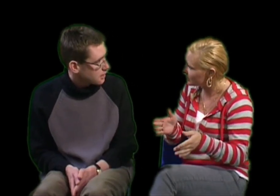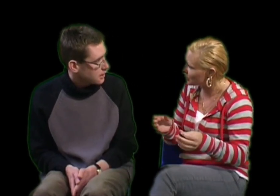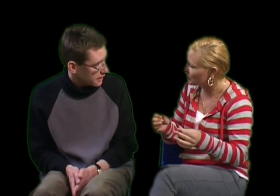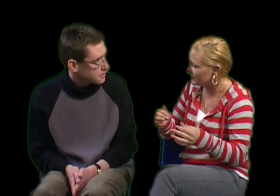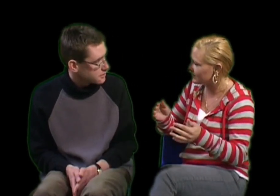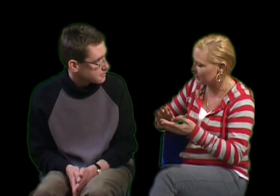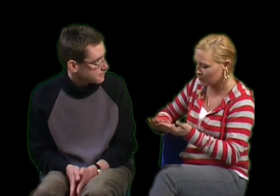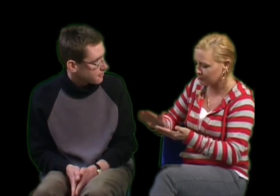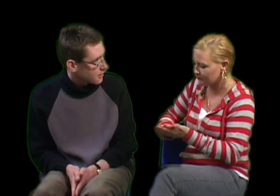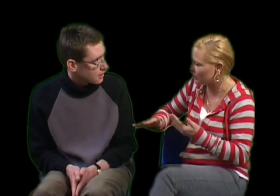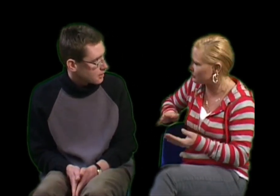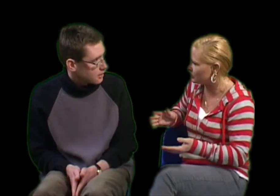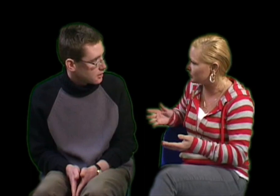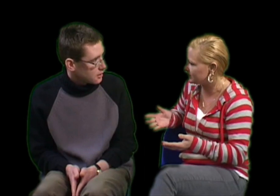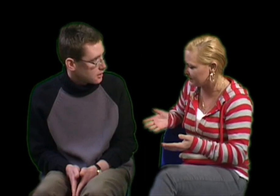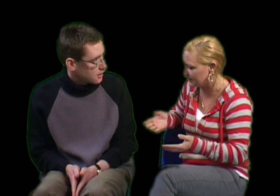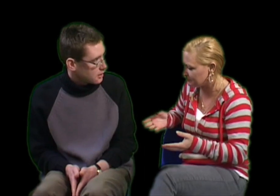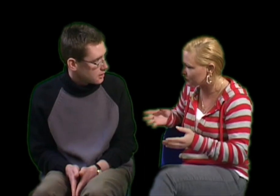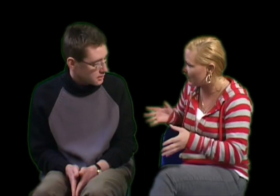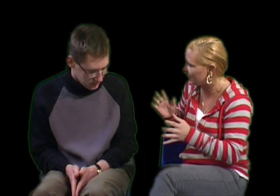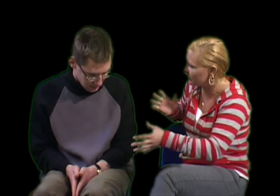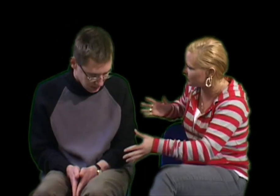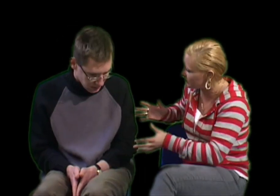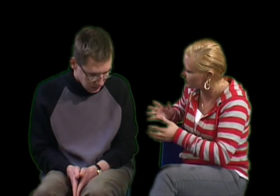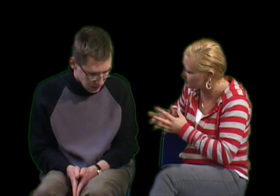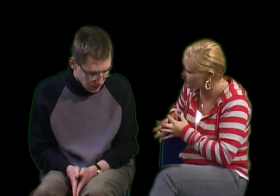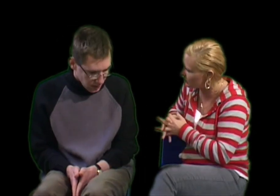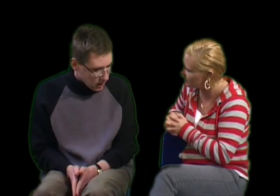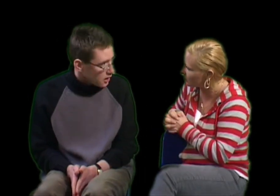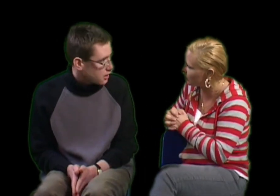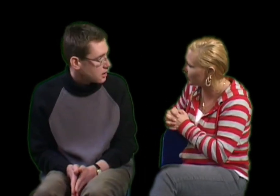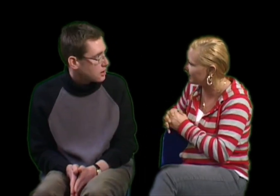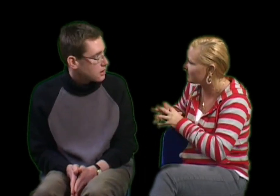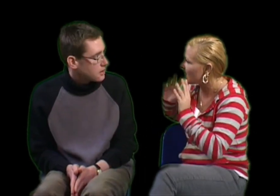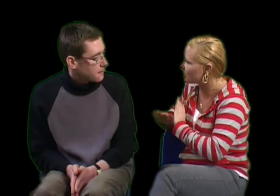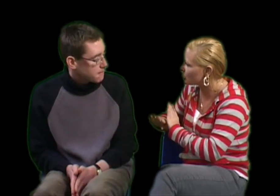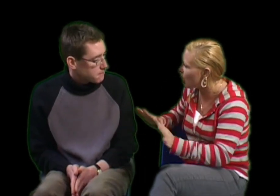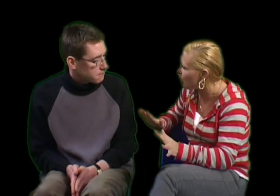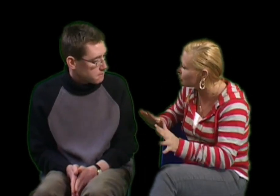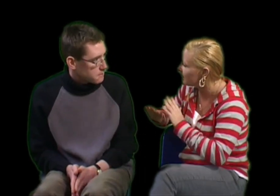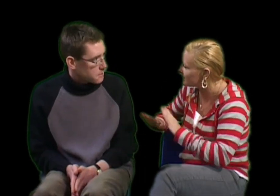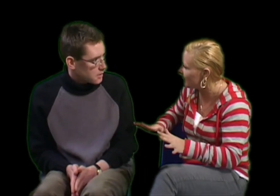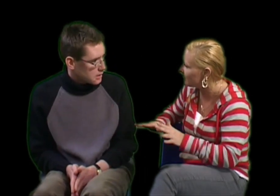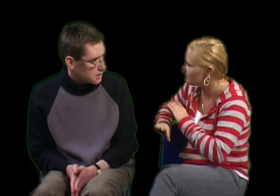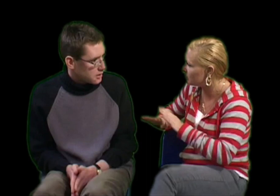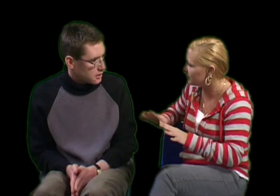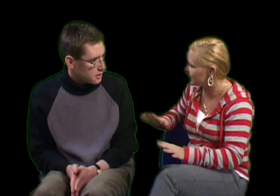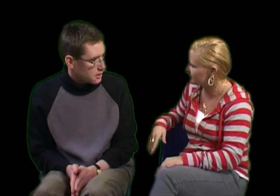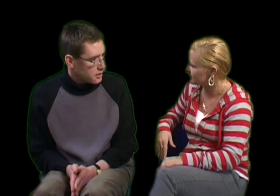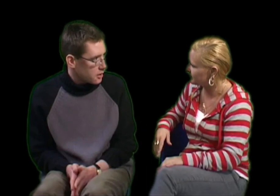So, yeah. Okay. What I've got to do is try and get you involved. But what it is, you can't tell your mum and dad. No.